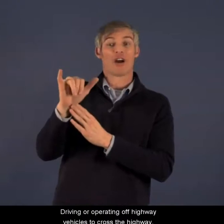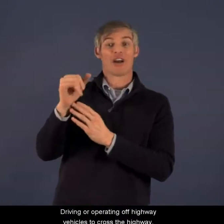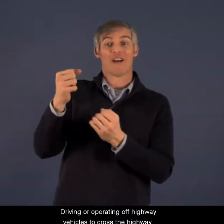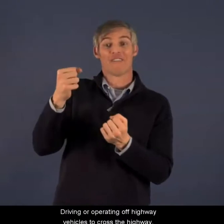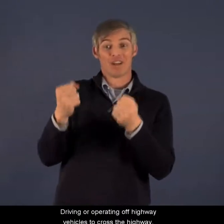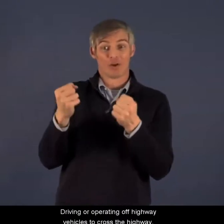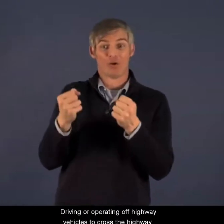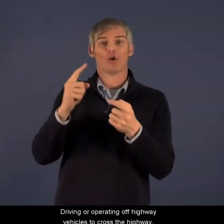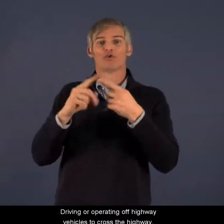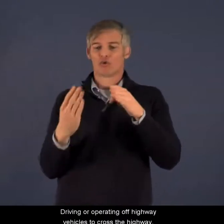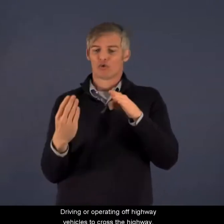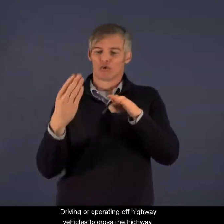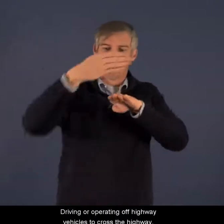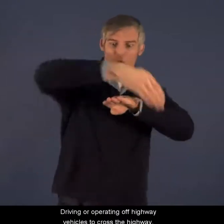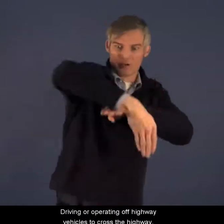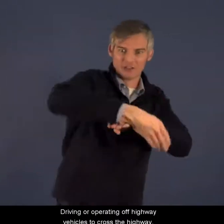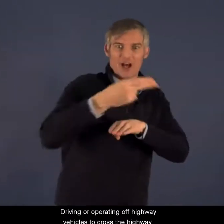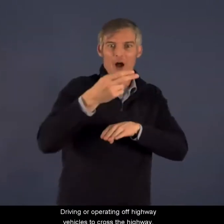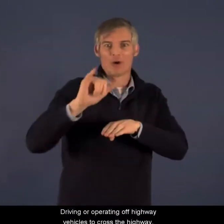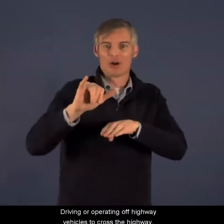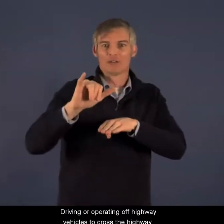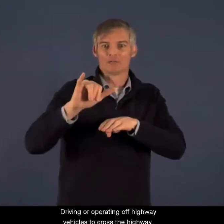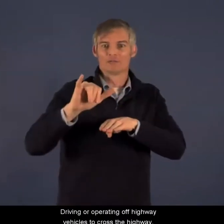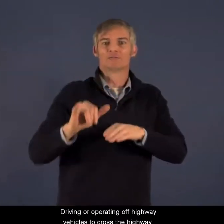Driving or operating off-highway vehicles to cross a highway.